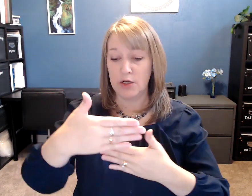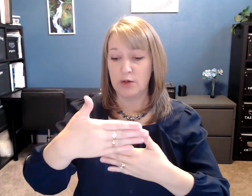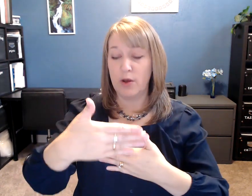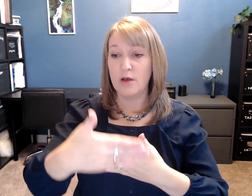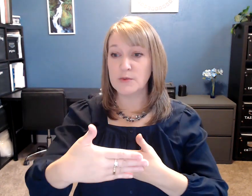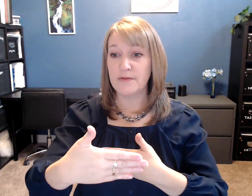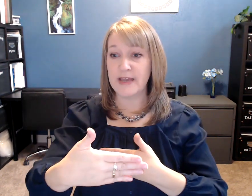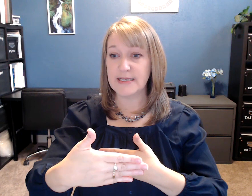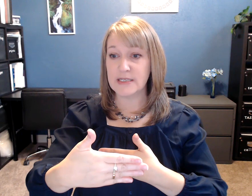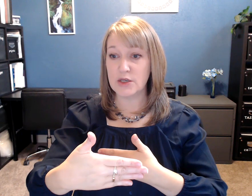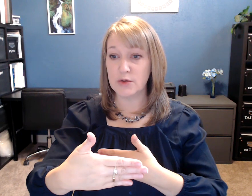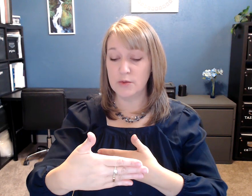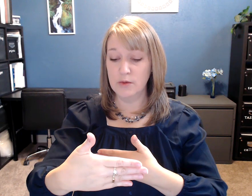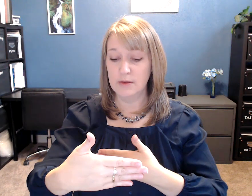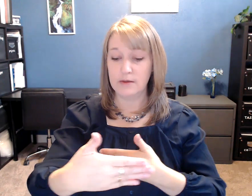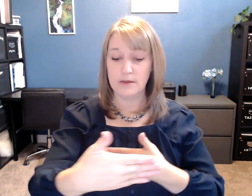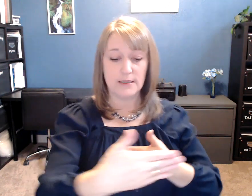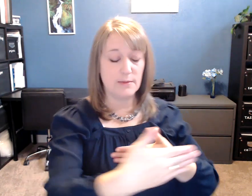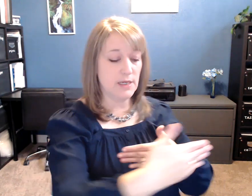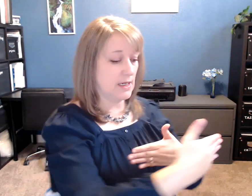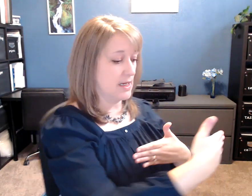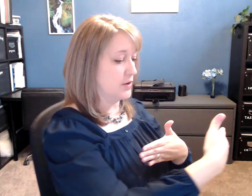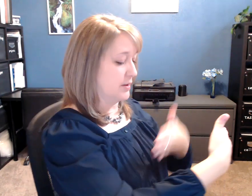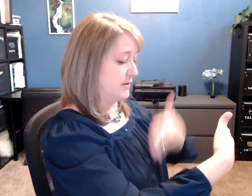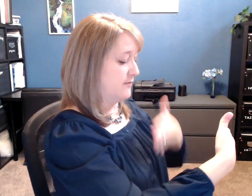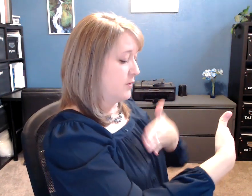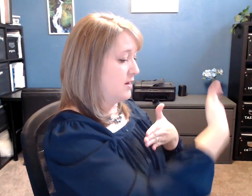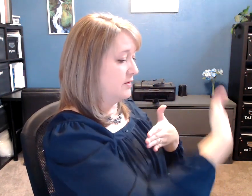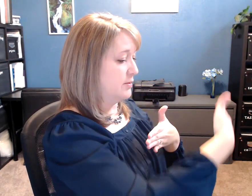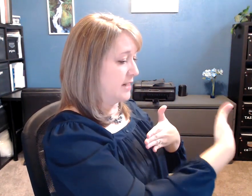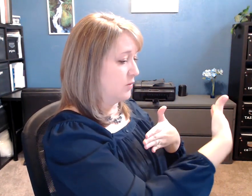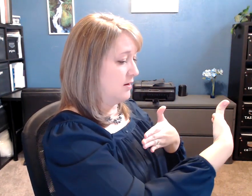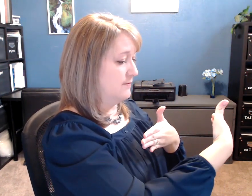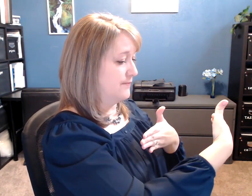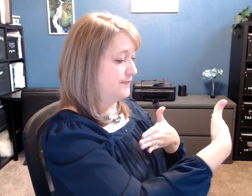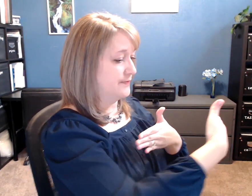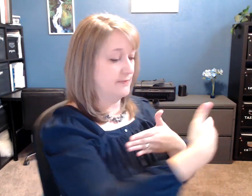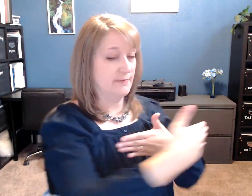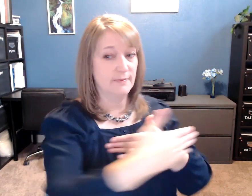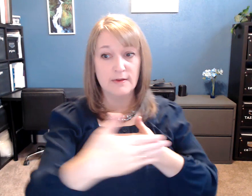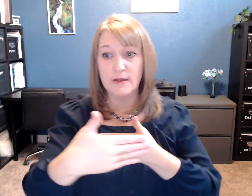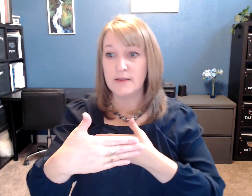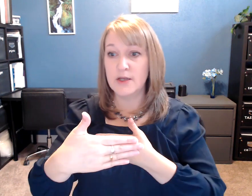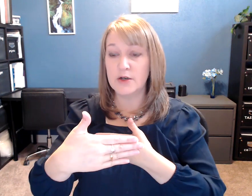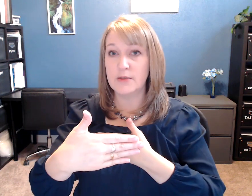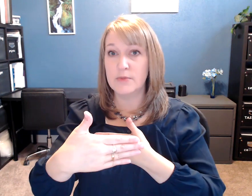Your palms will face you at the beginning. You're going to make the front wall and the back wall. Then you're going to